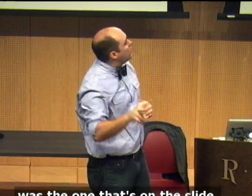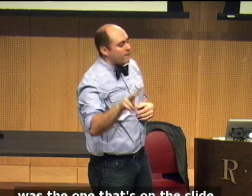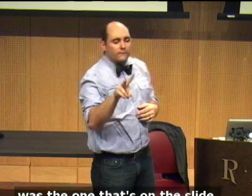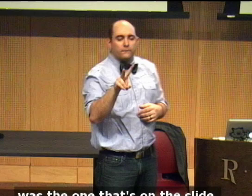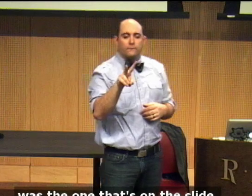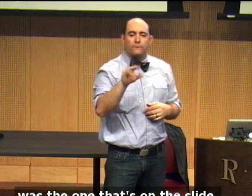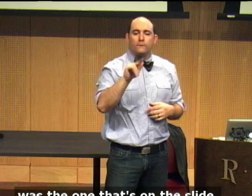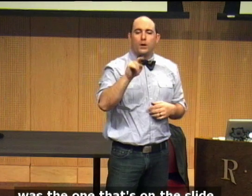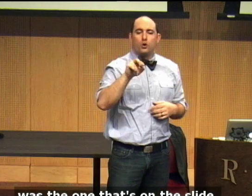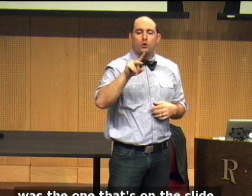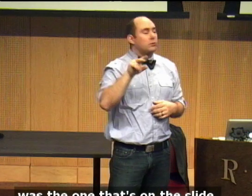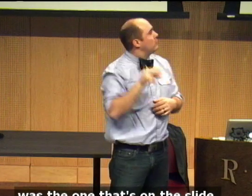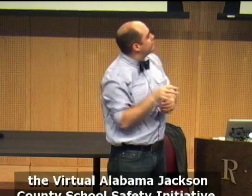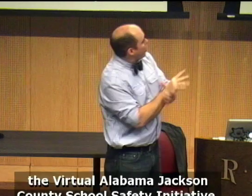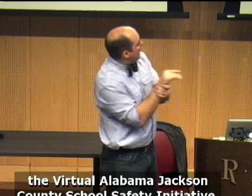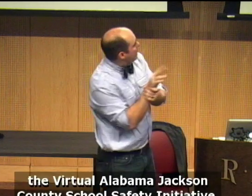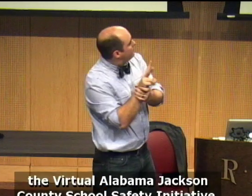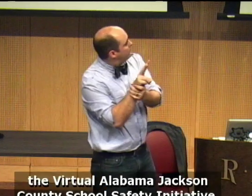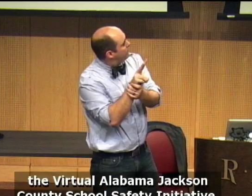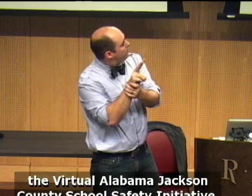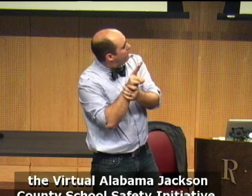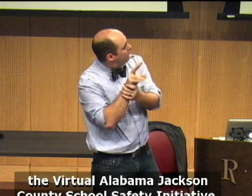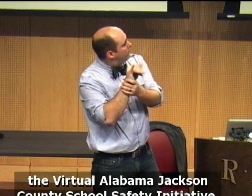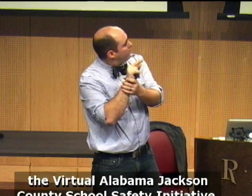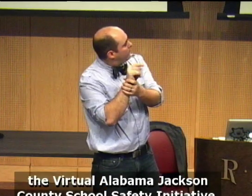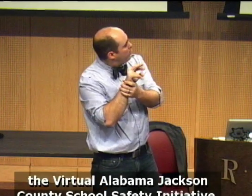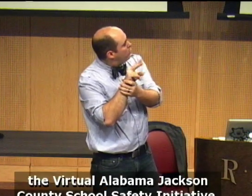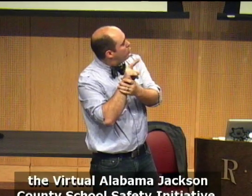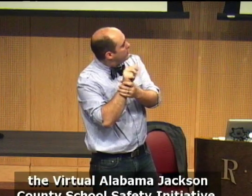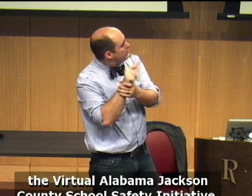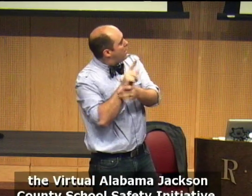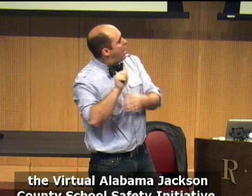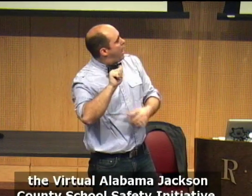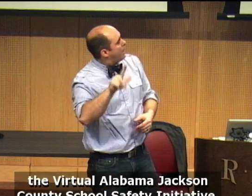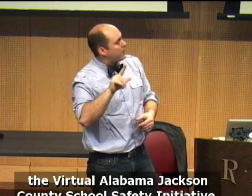was the one that's on the slide, the virtual Alabama